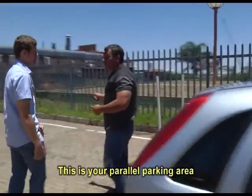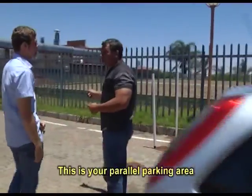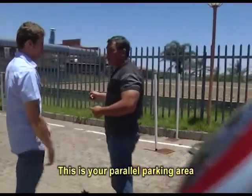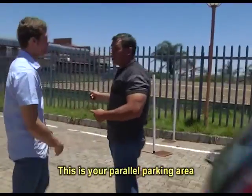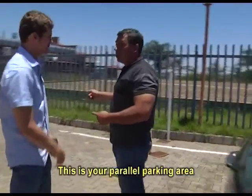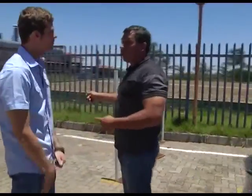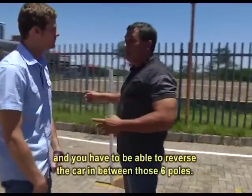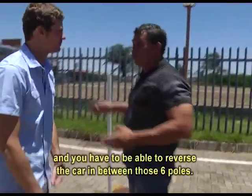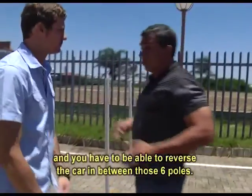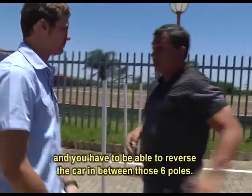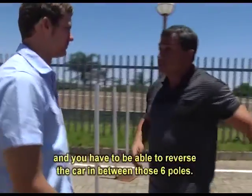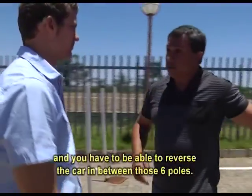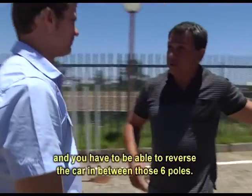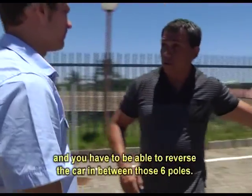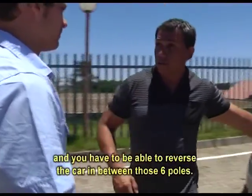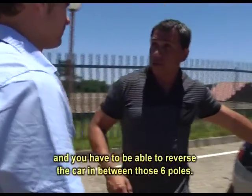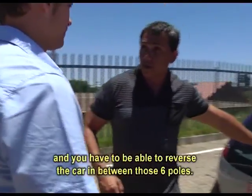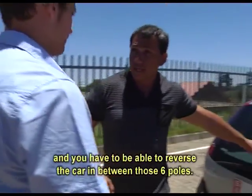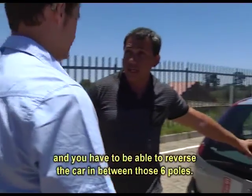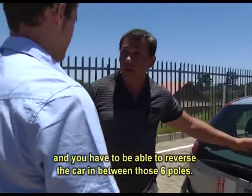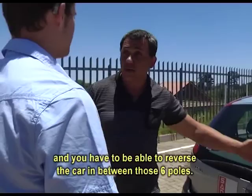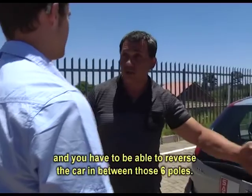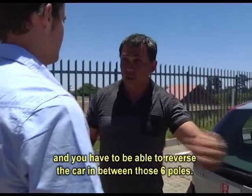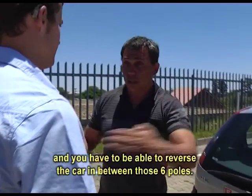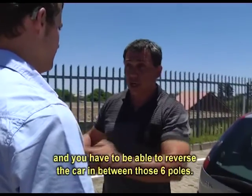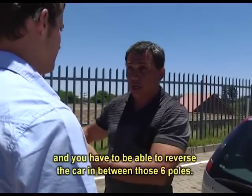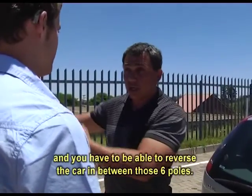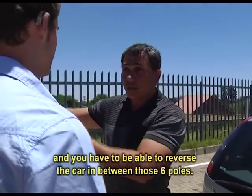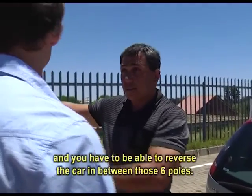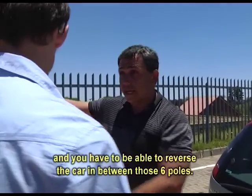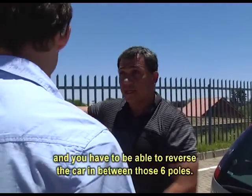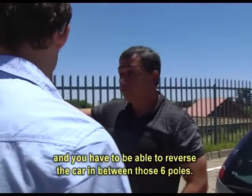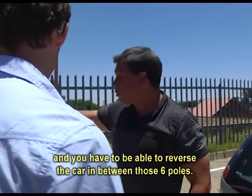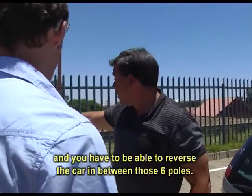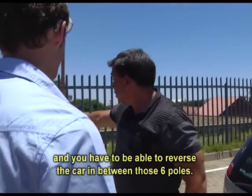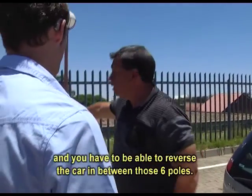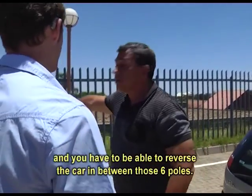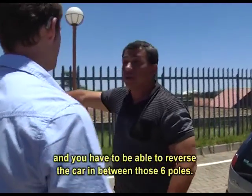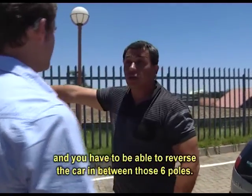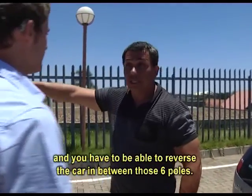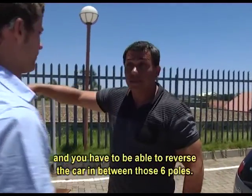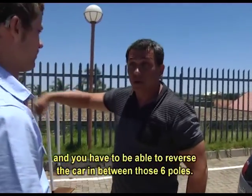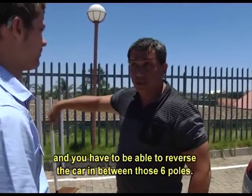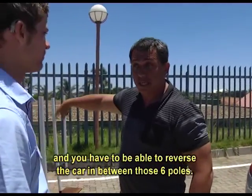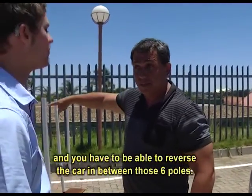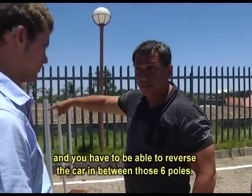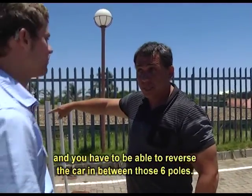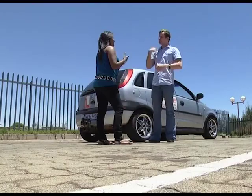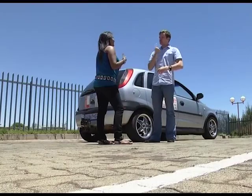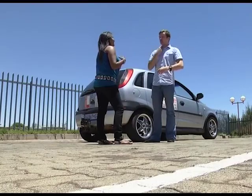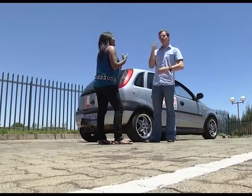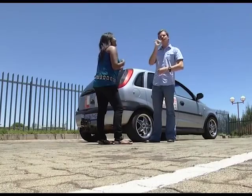Parallel parking. We have to be able to, from over here, reverse the car back in between those 6 poles,